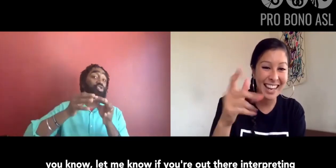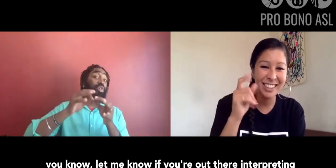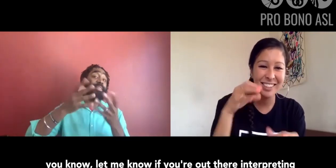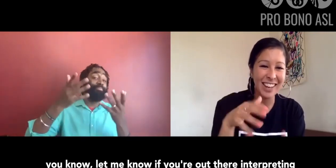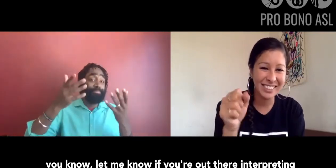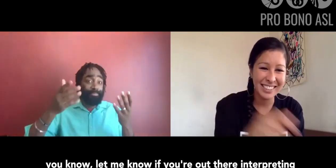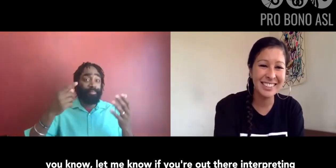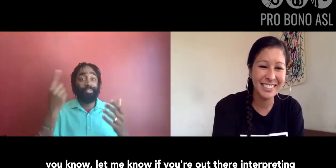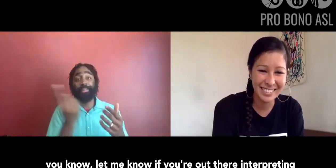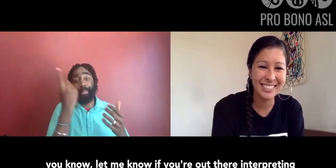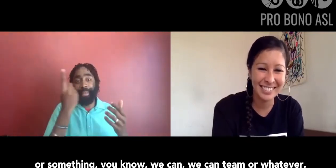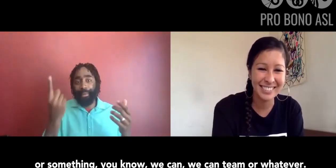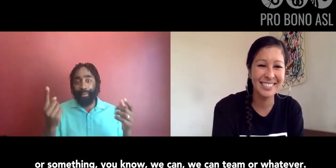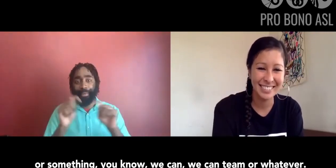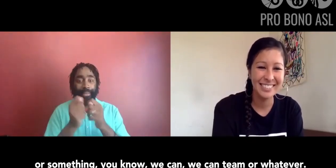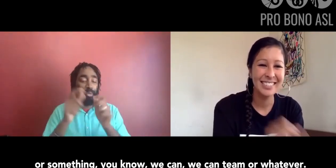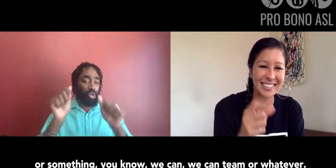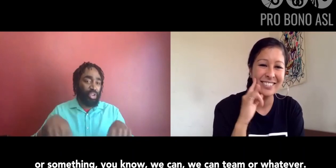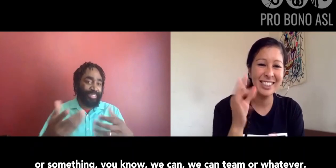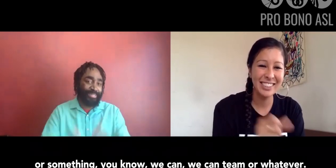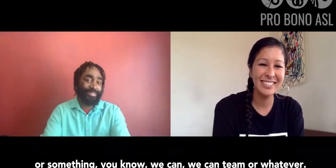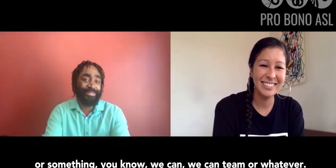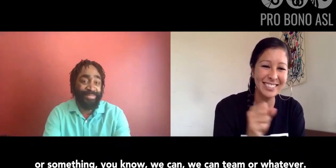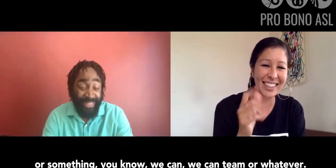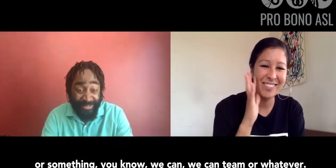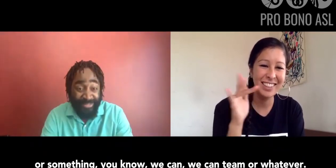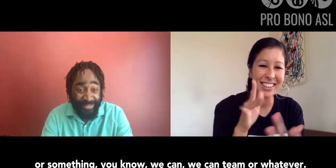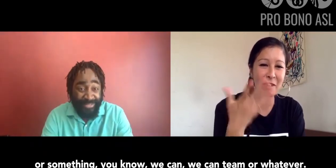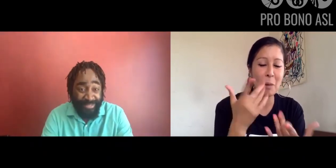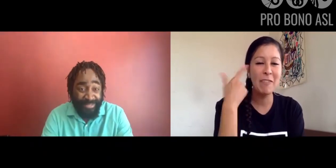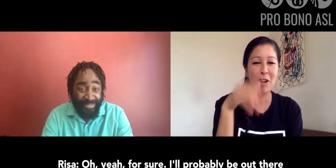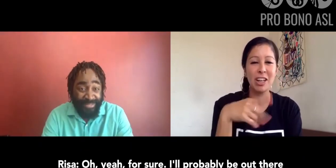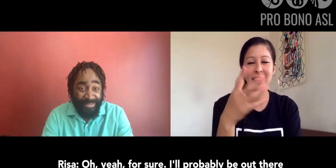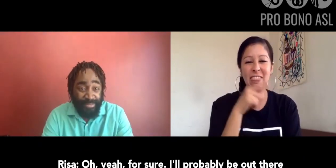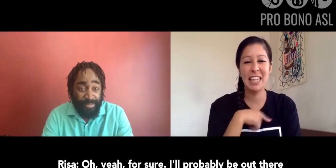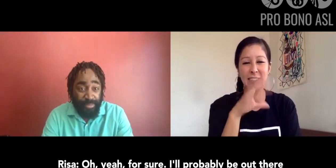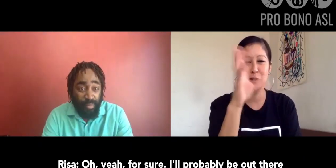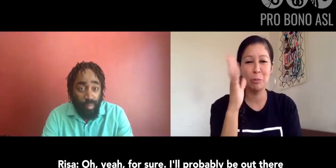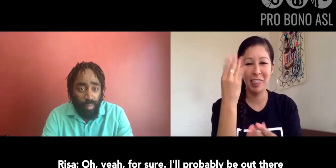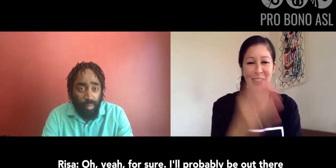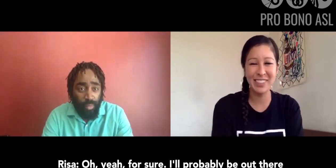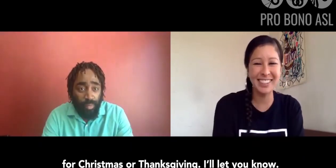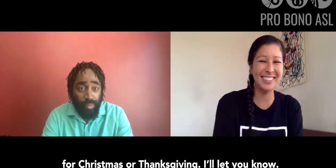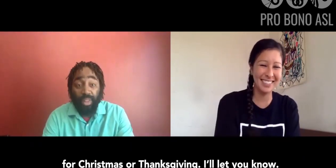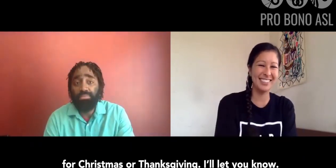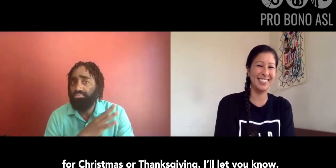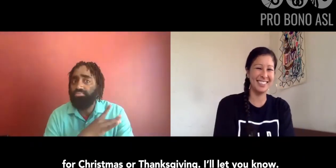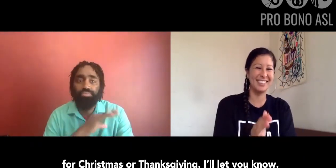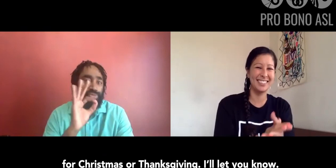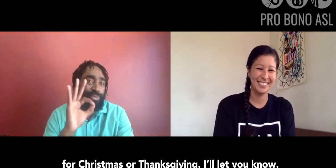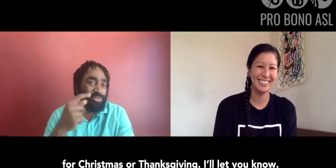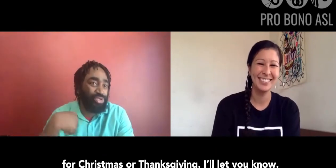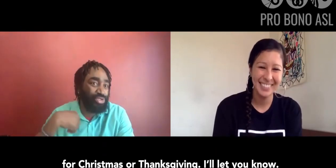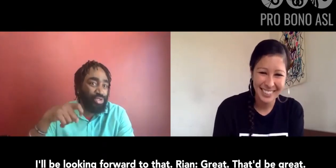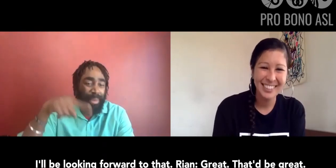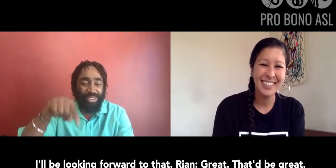know. If you're out there interpreting or something, we can team or whatever. Oh yeah, for sure. I'll probably be out there for Christmas or